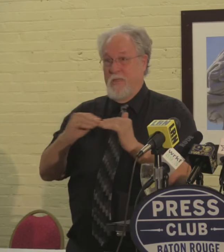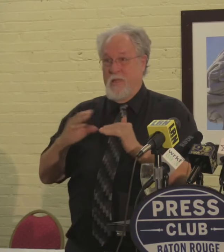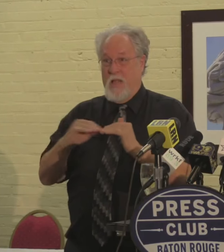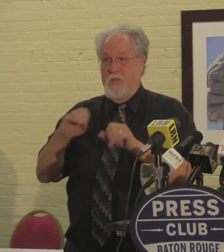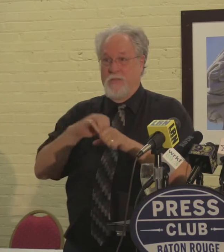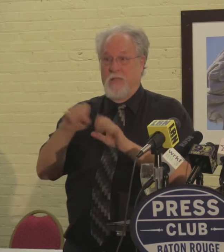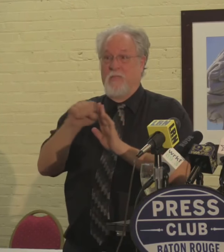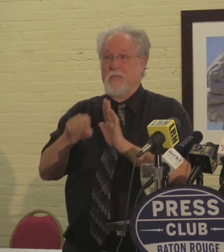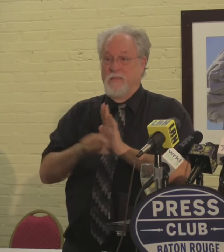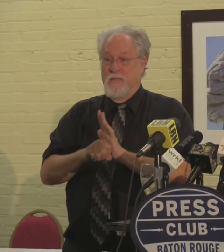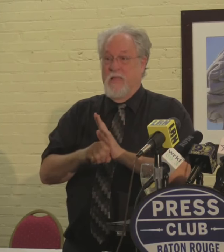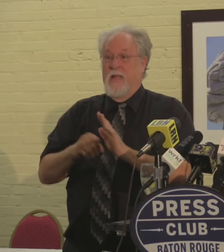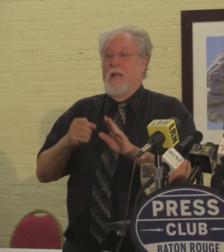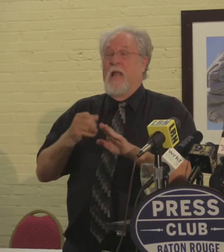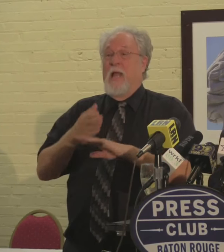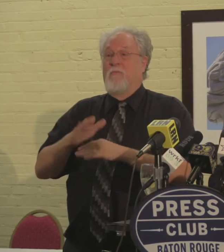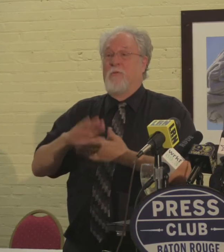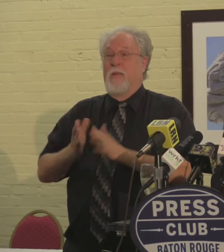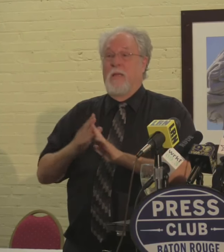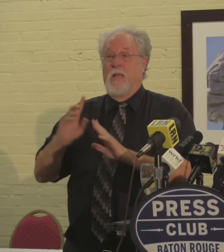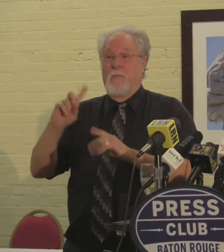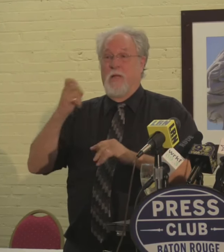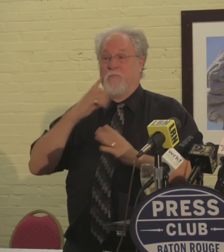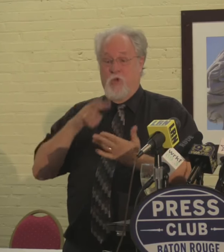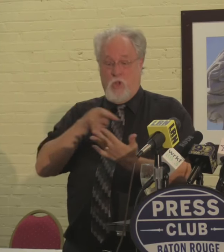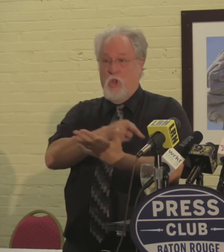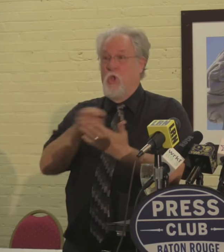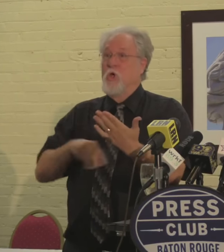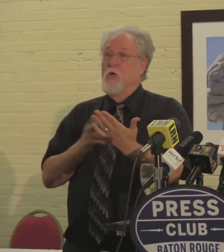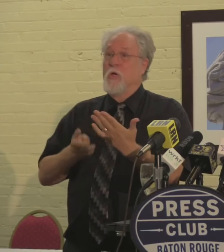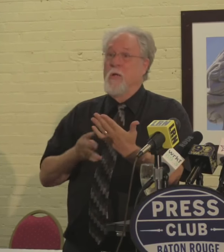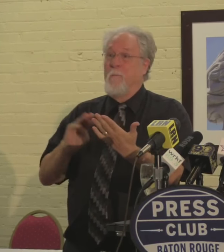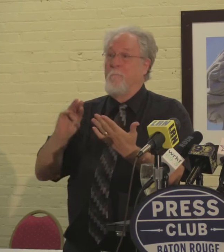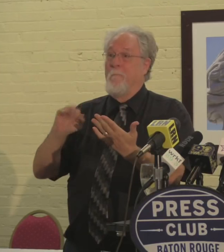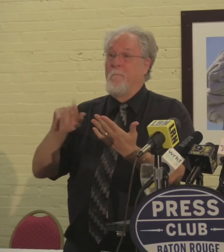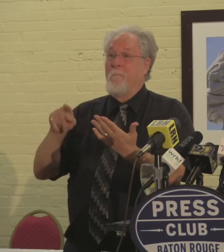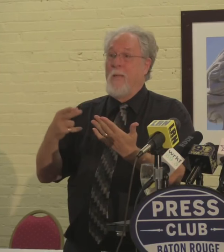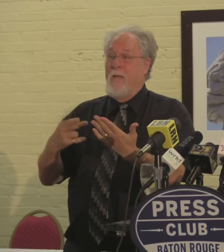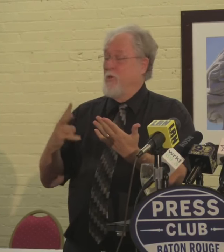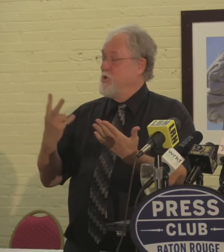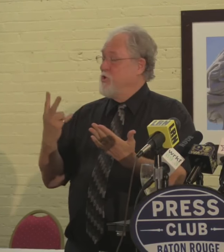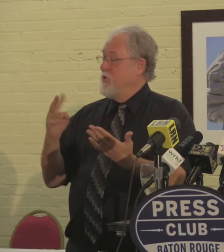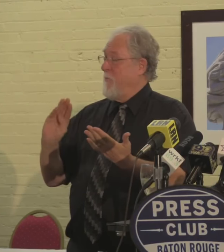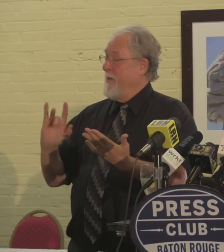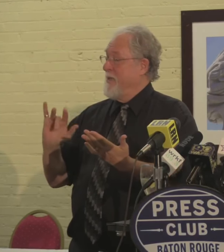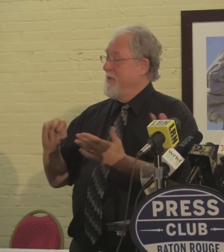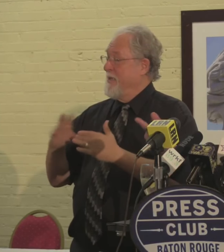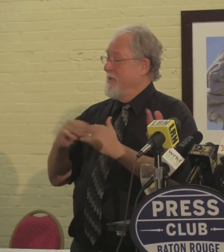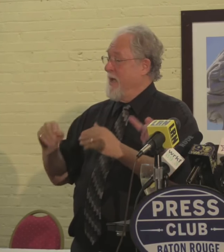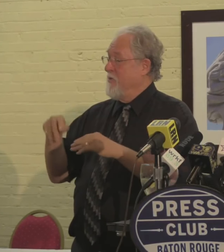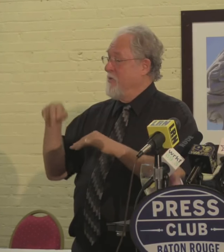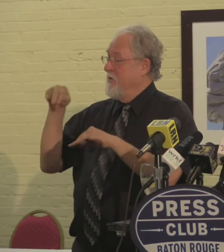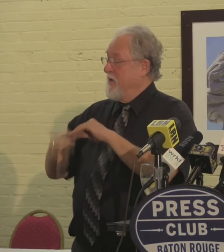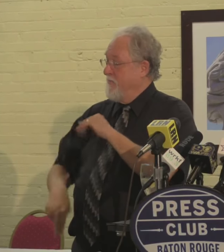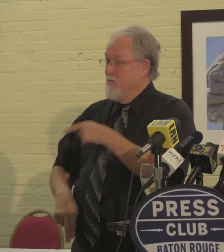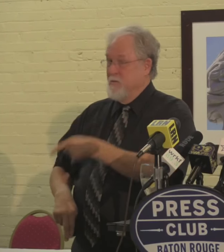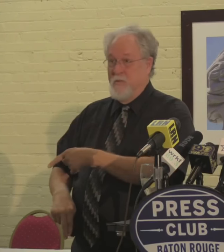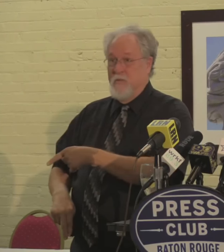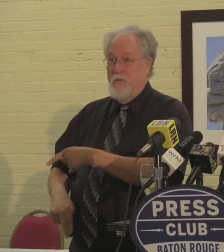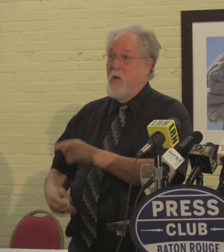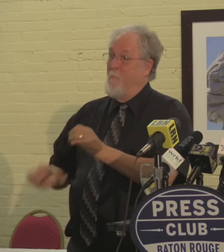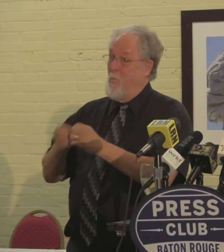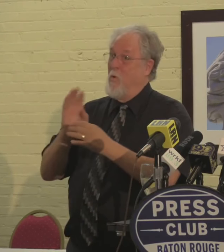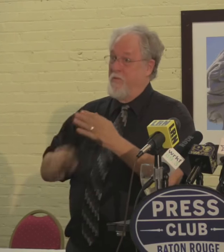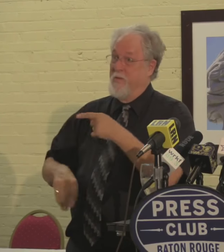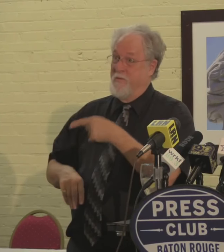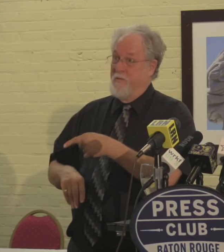general fund since I've become governor. If you just look at the math, the $2 billion deficit that we inherited, in fact, it was more